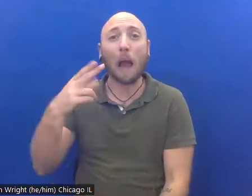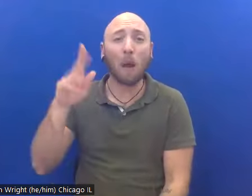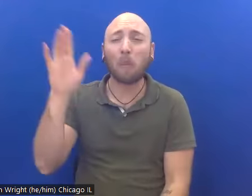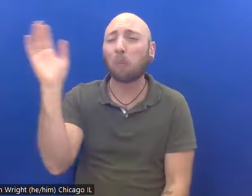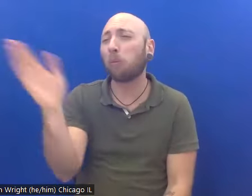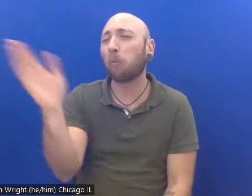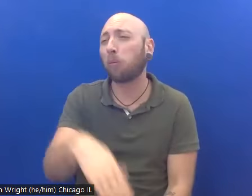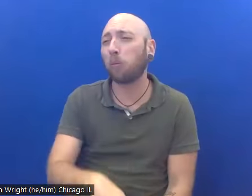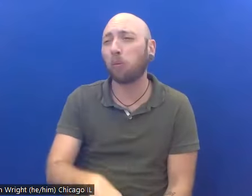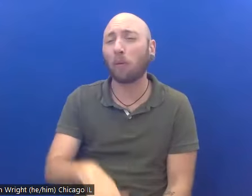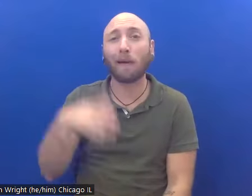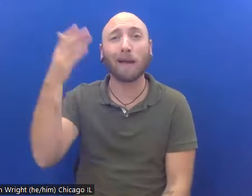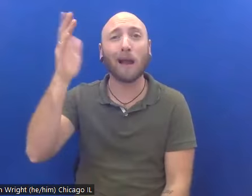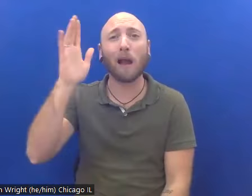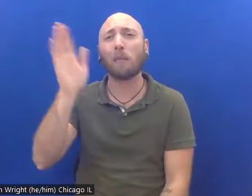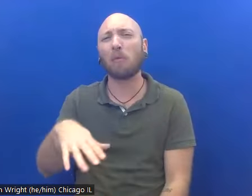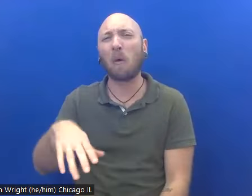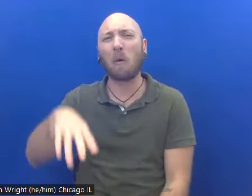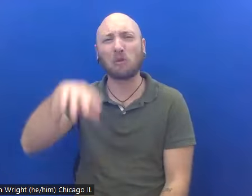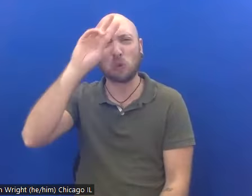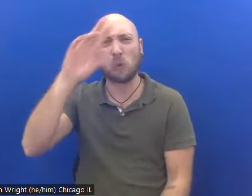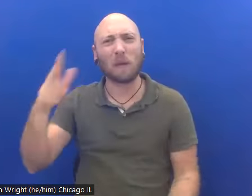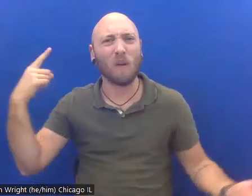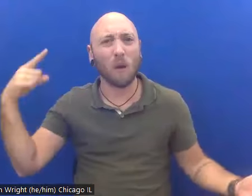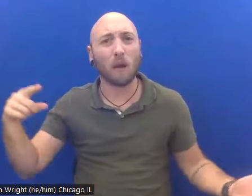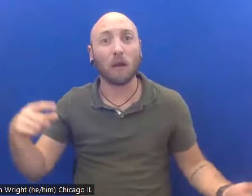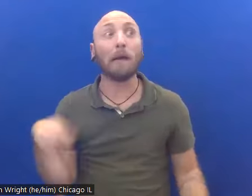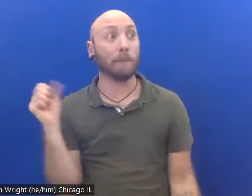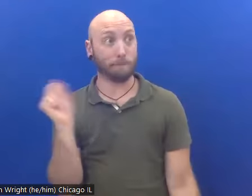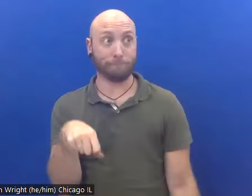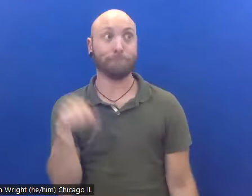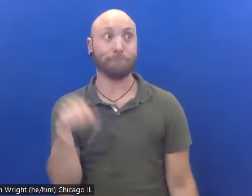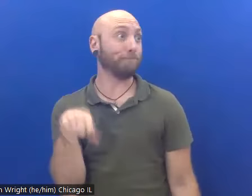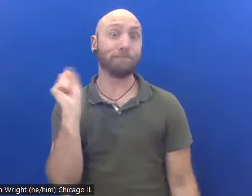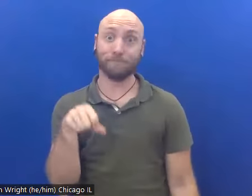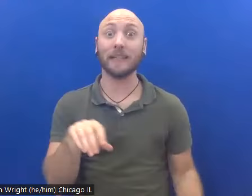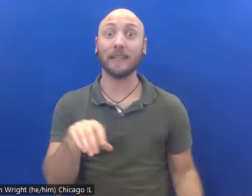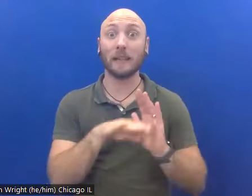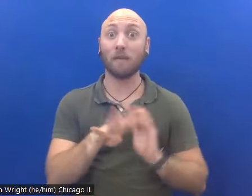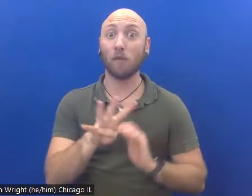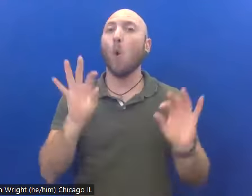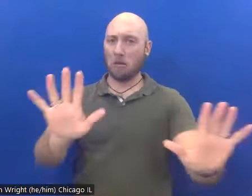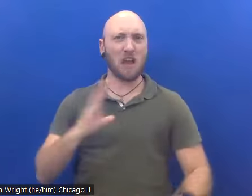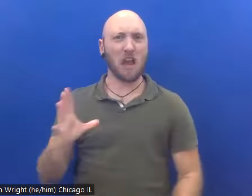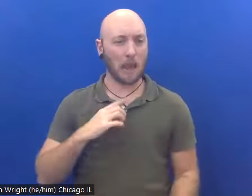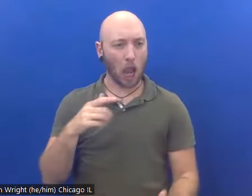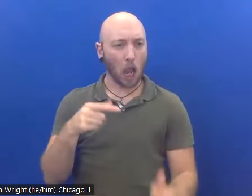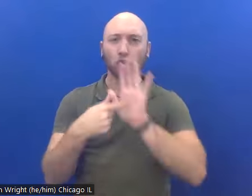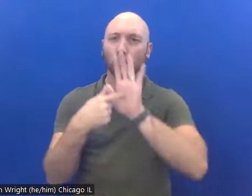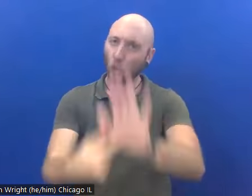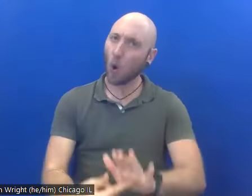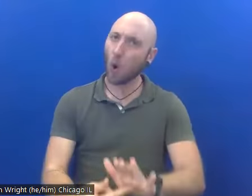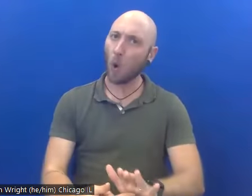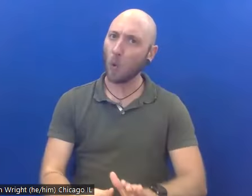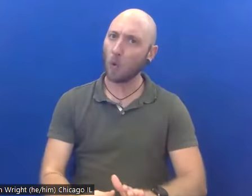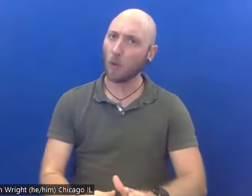was dumb to me. But I just yes my way through the first 3 steps. 4th step, I'm like, this is it. This is where I get to show my sponsor that I'm different.